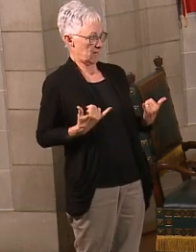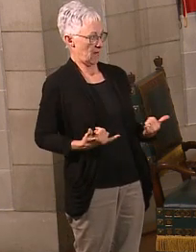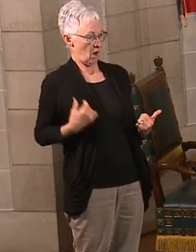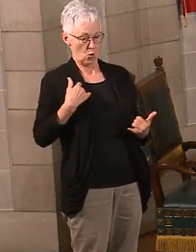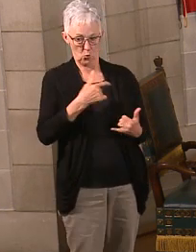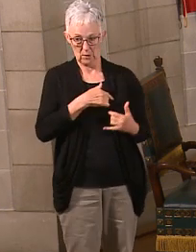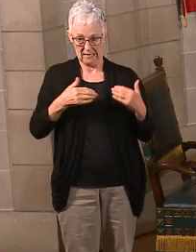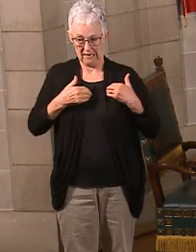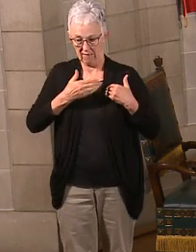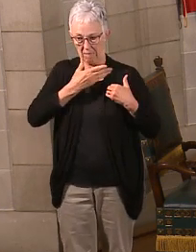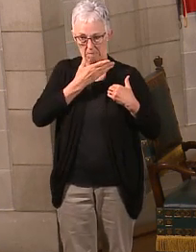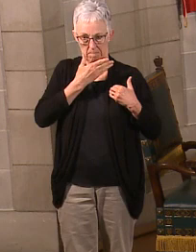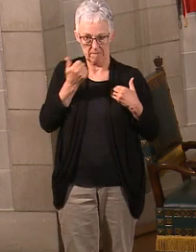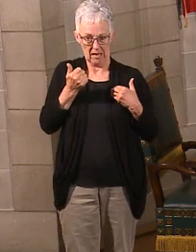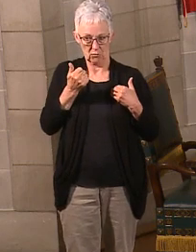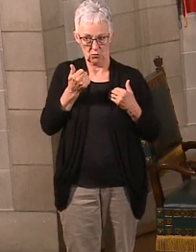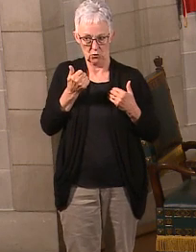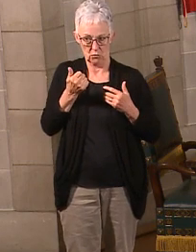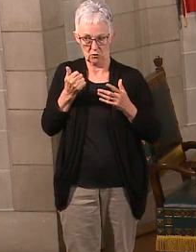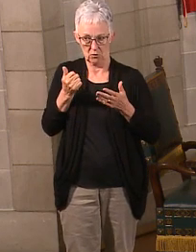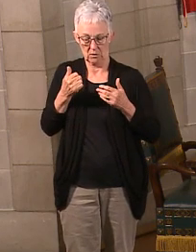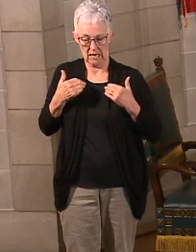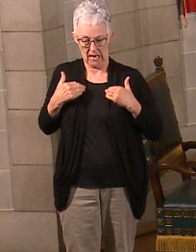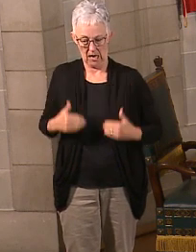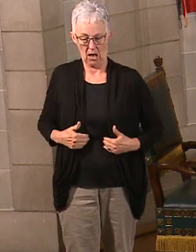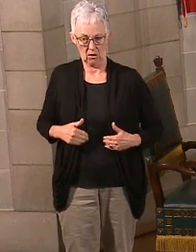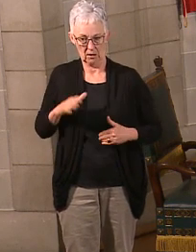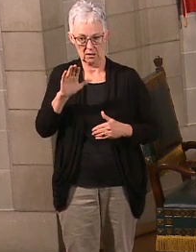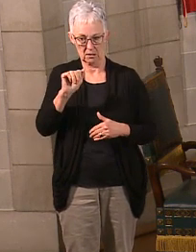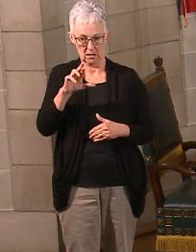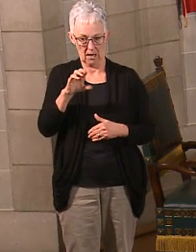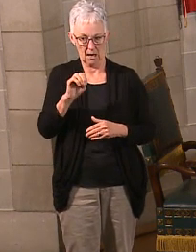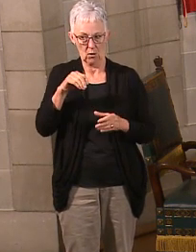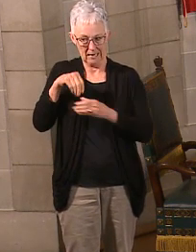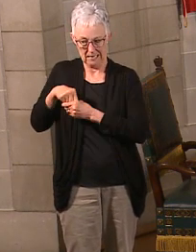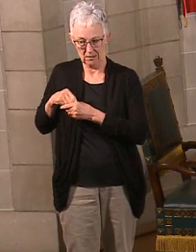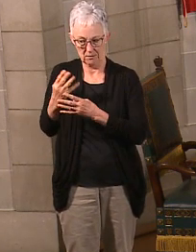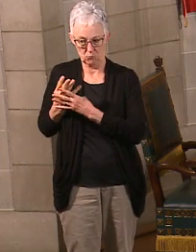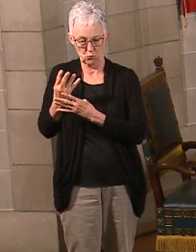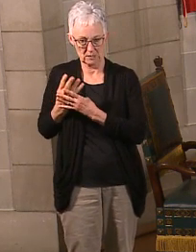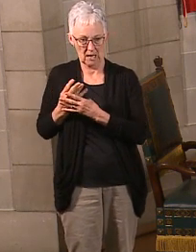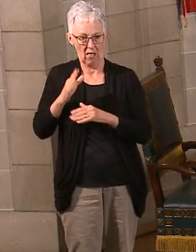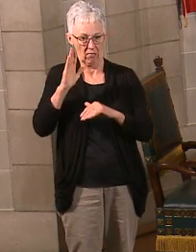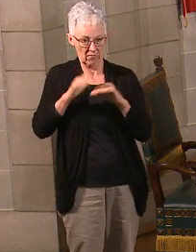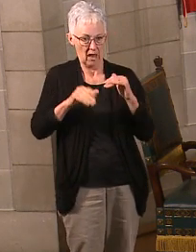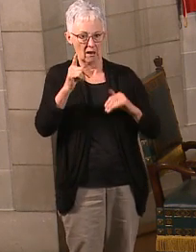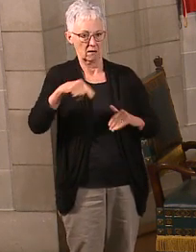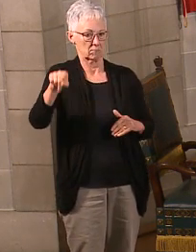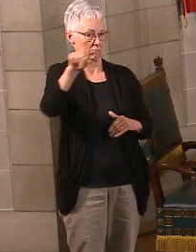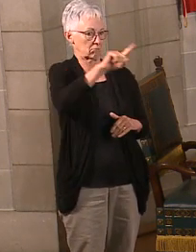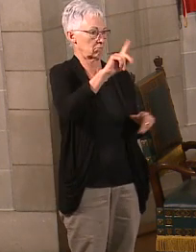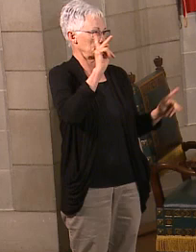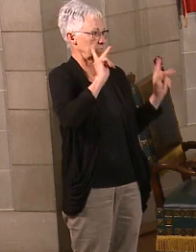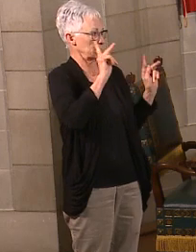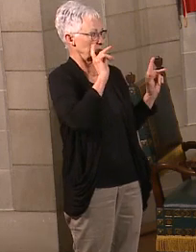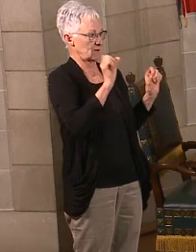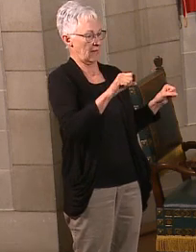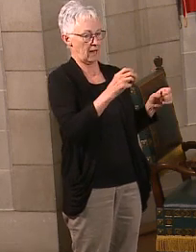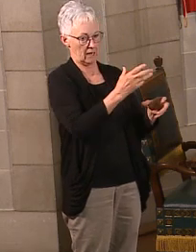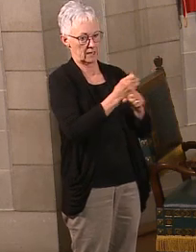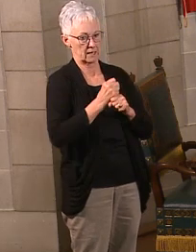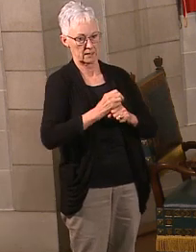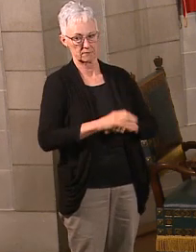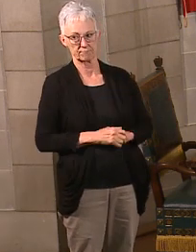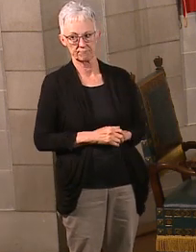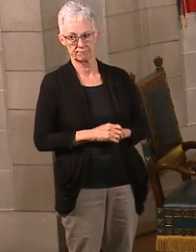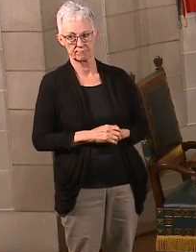to health care than many, if not most, citizens can get to right now. Because it's there, it's available on a daily basis. Health